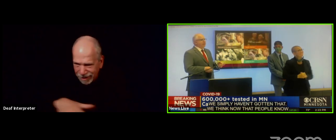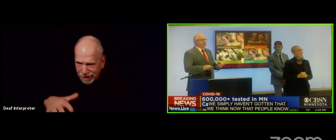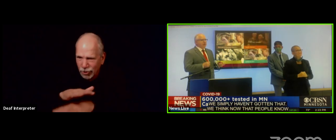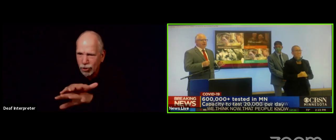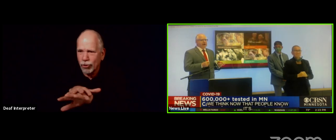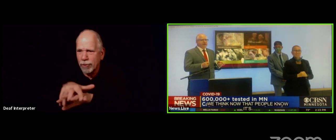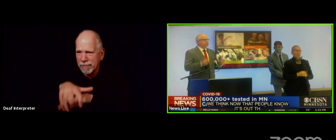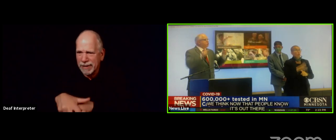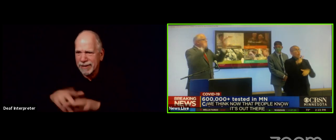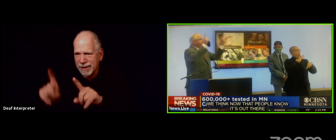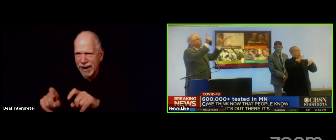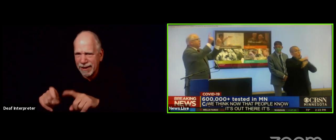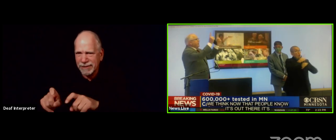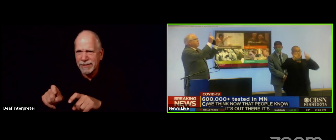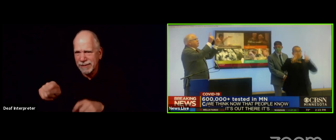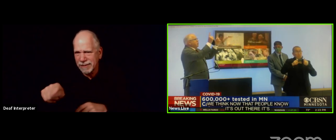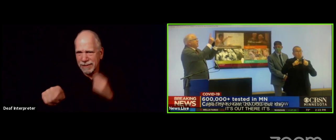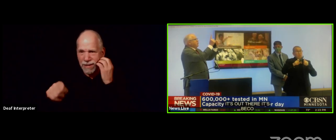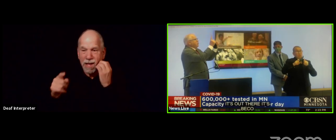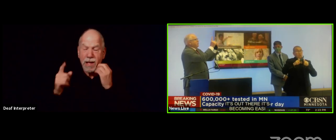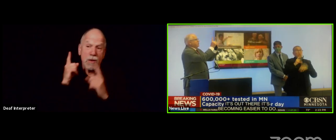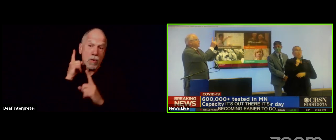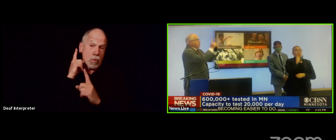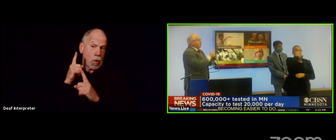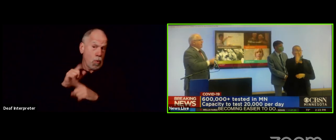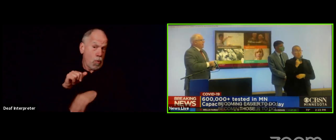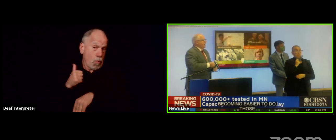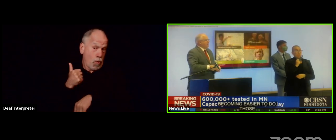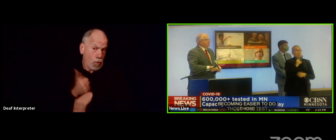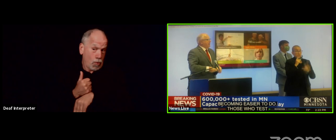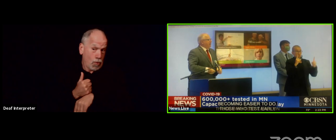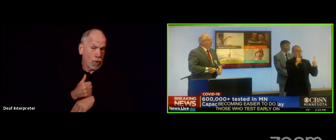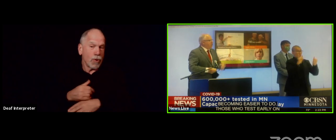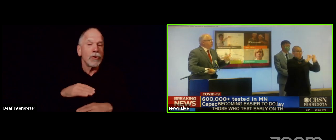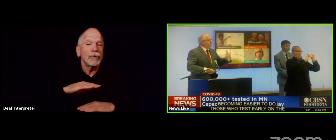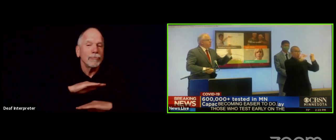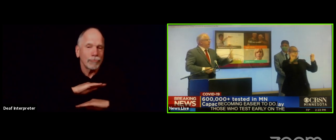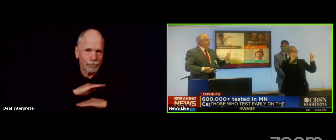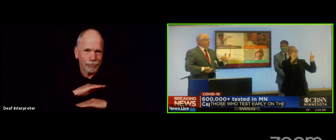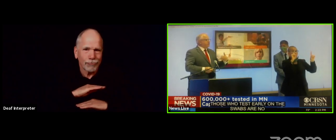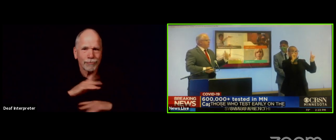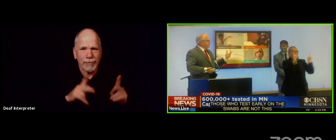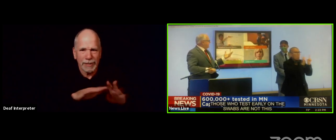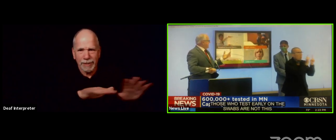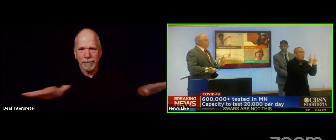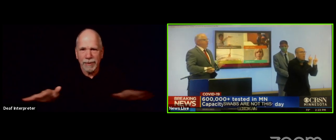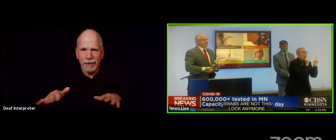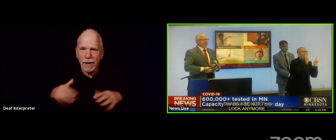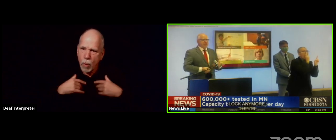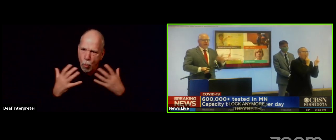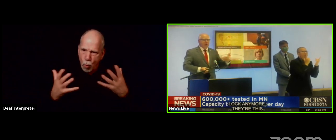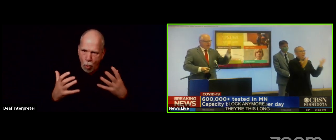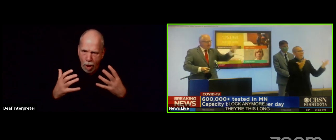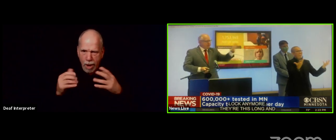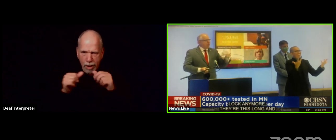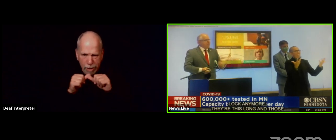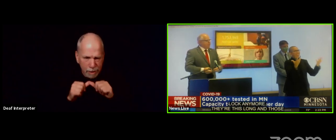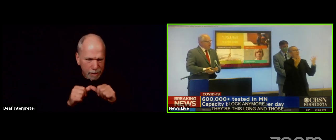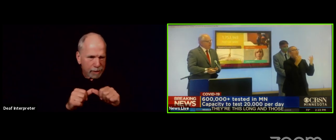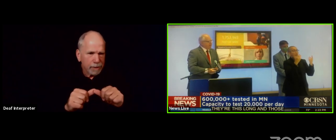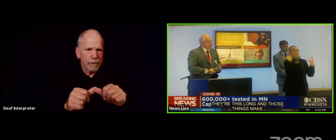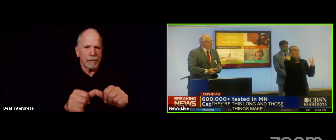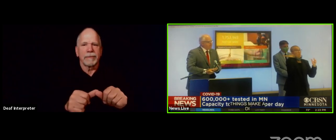on, the swabs are not this long anymore. They're this long. And those things make a difference as we become more efficient. We think more